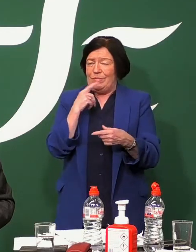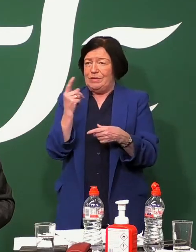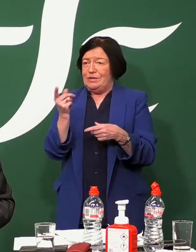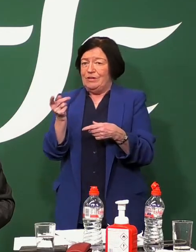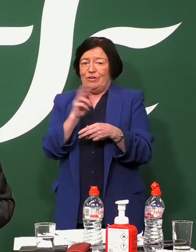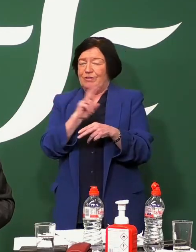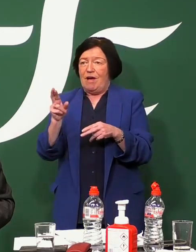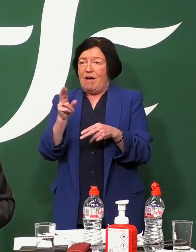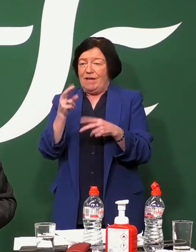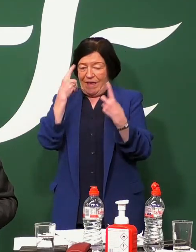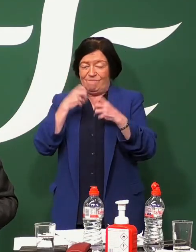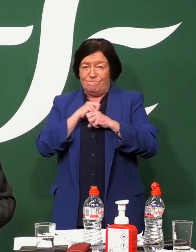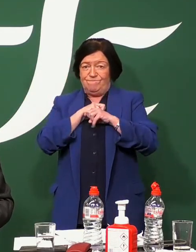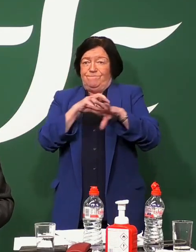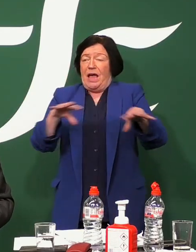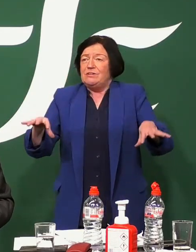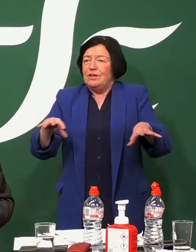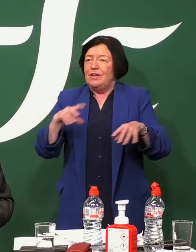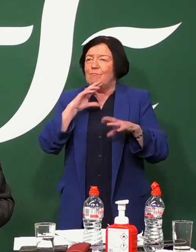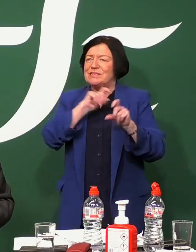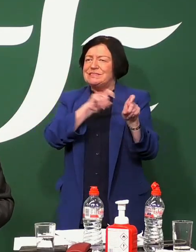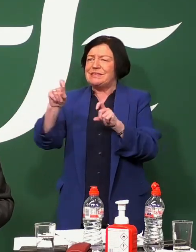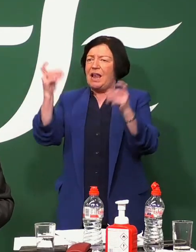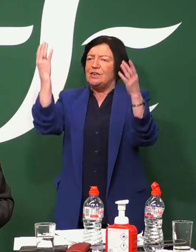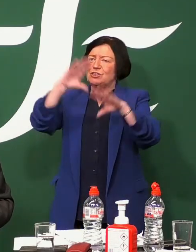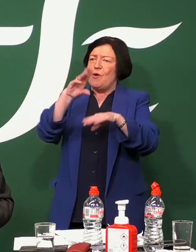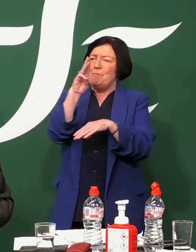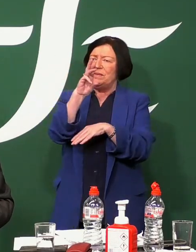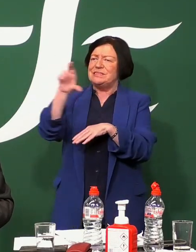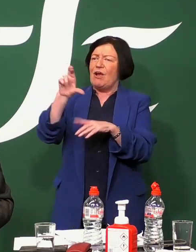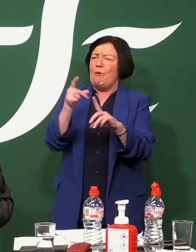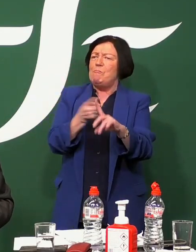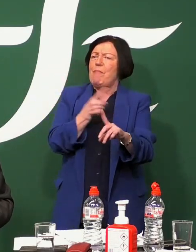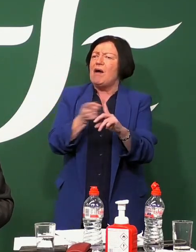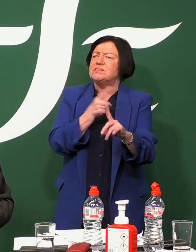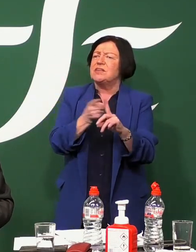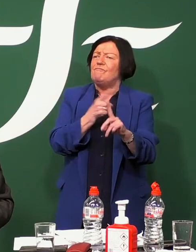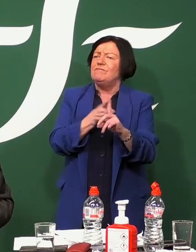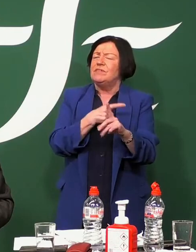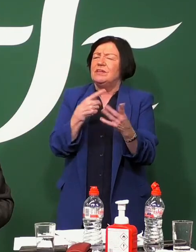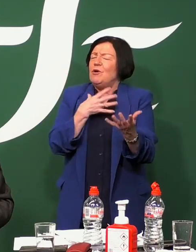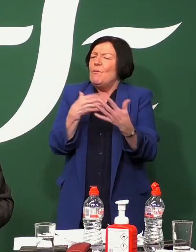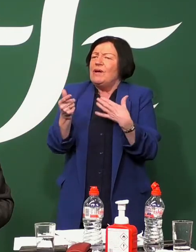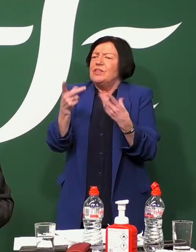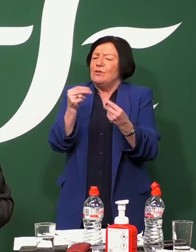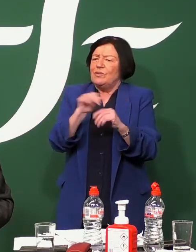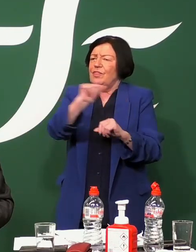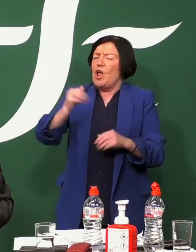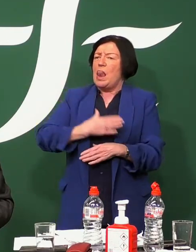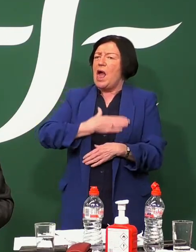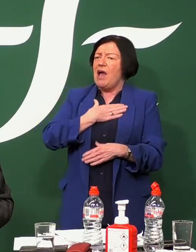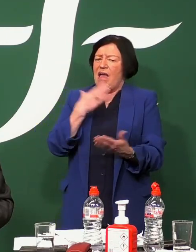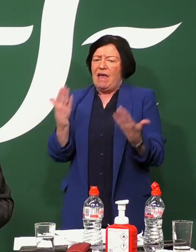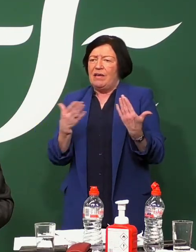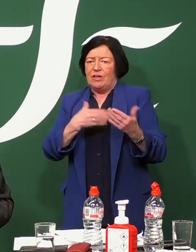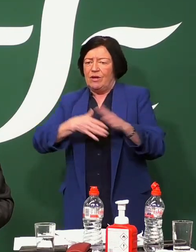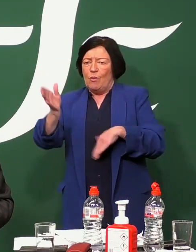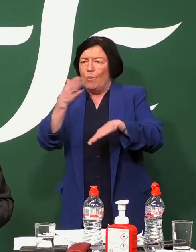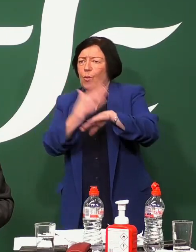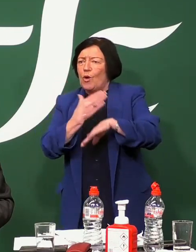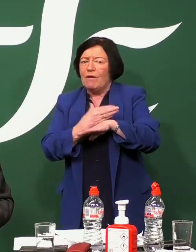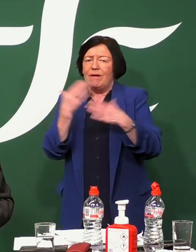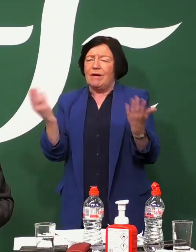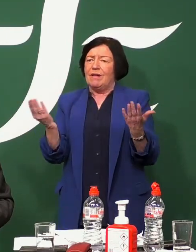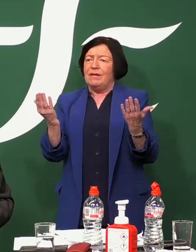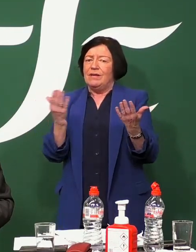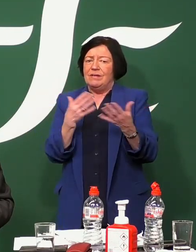aren't infectious, but they're still showing up as PCR positive. What are they to do with their lives? How do they go to work? They can't